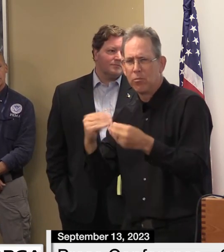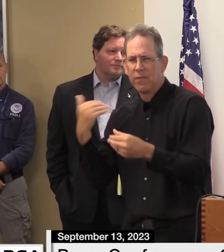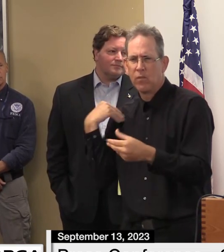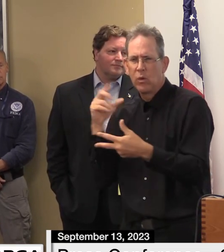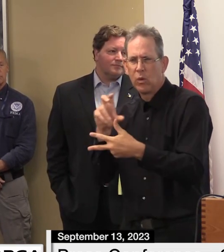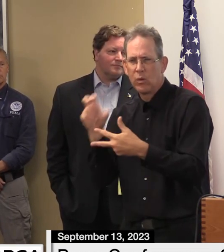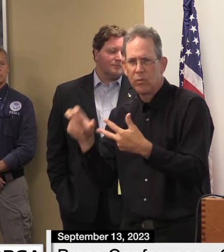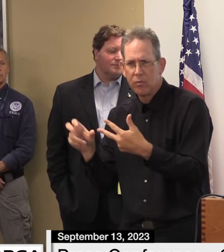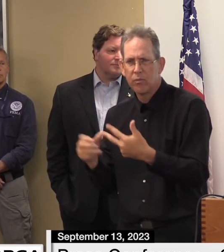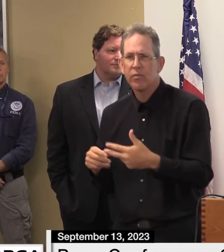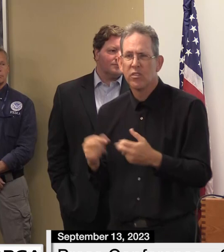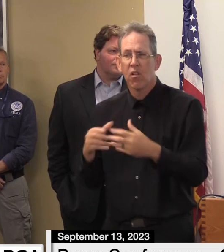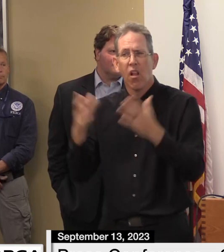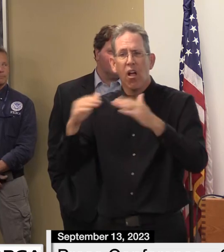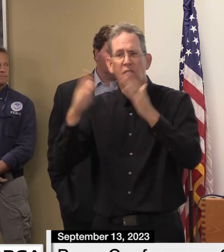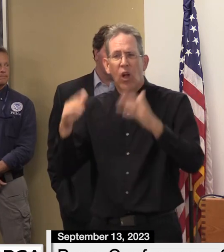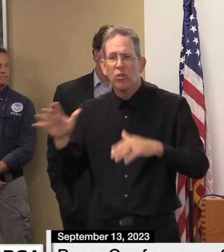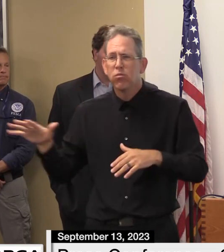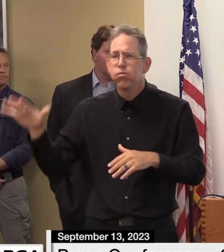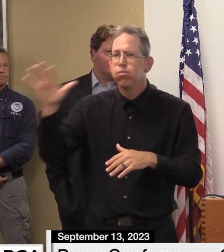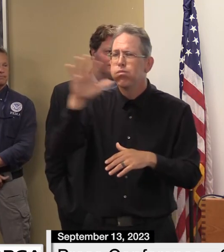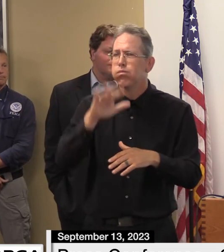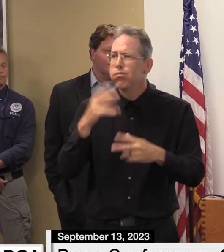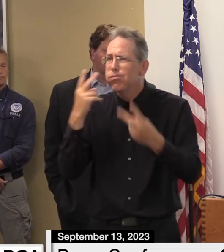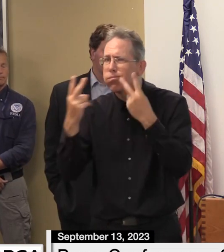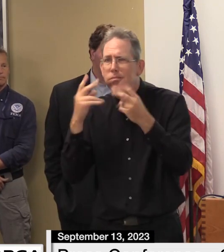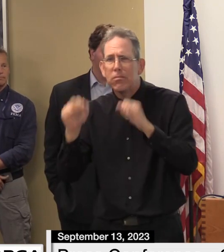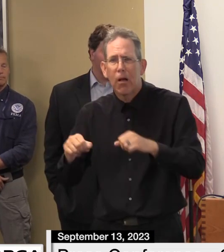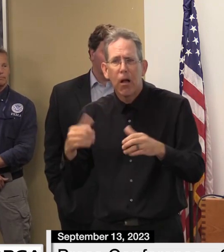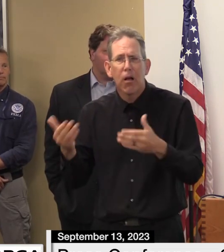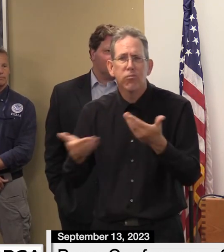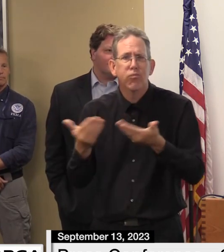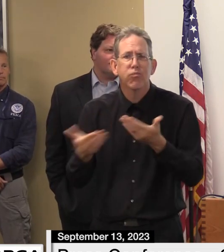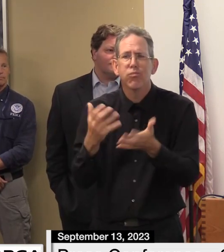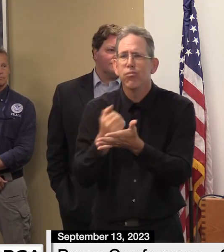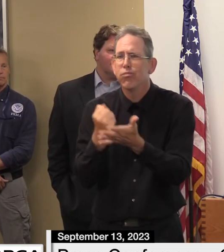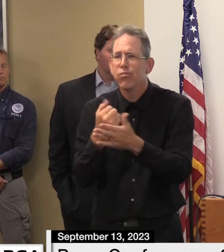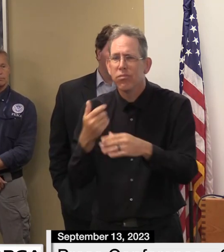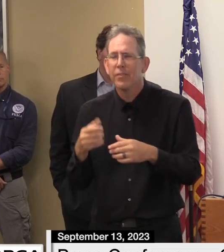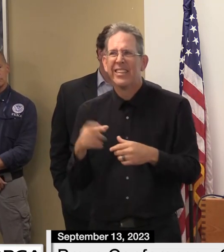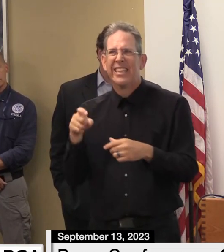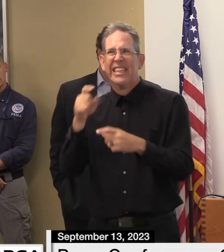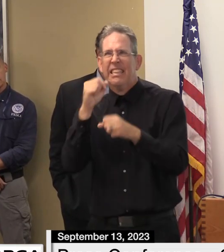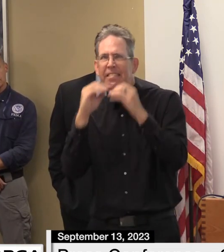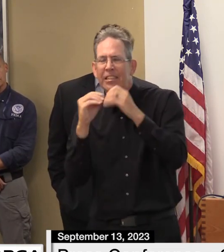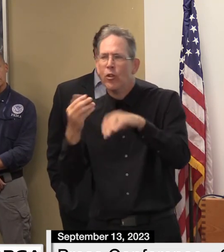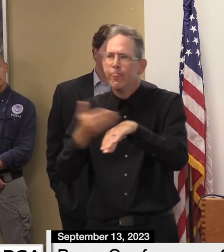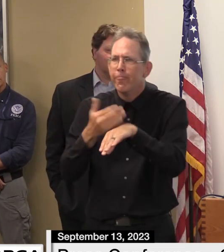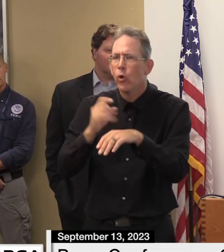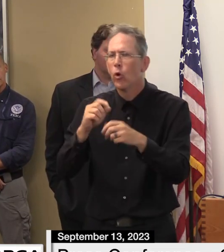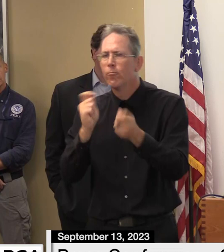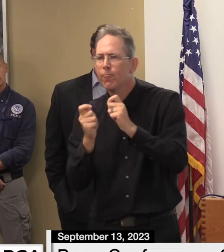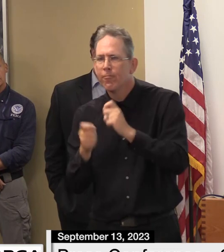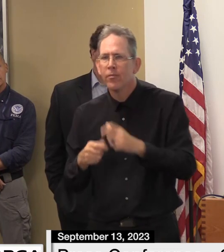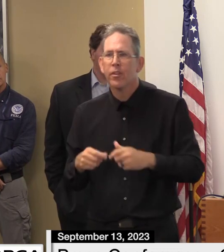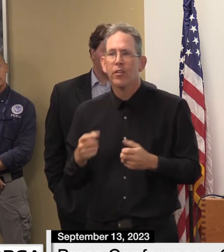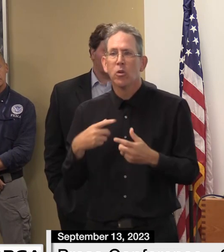of new housing across a broad spectrum of need, and a lot of creative new tools and projects presented